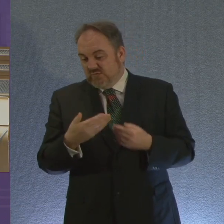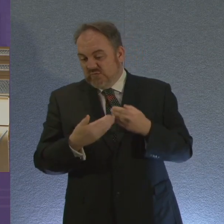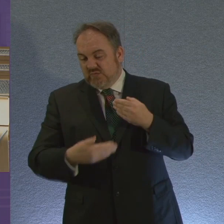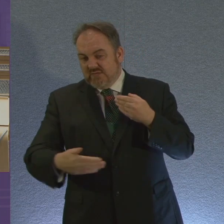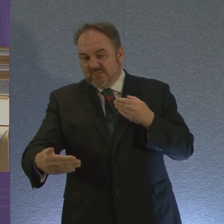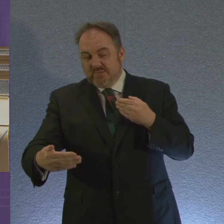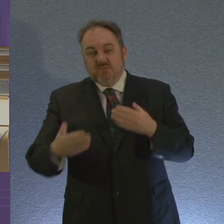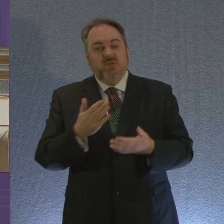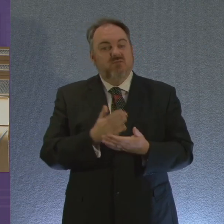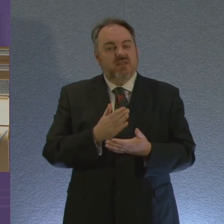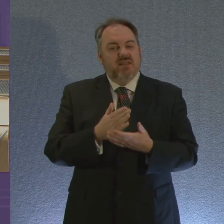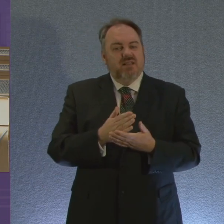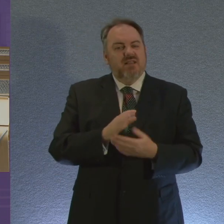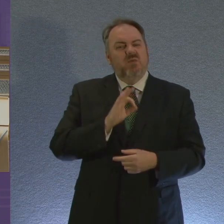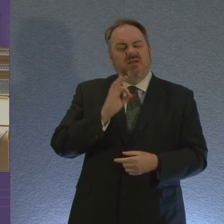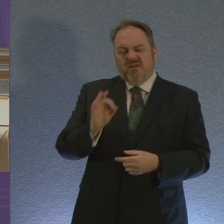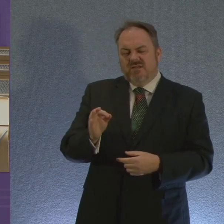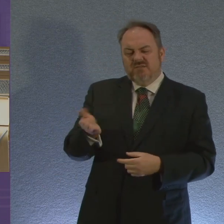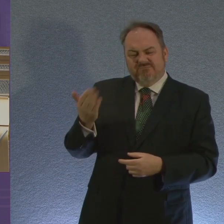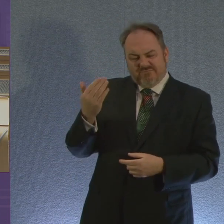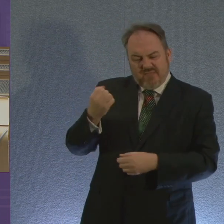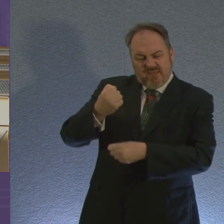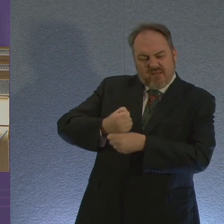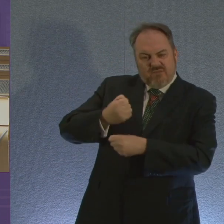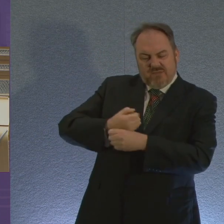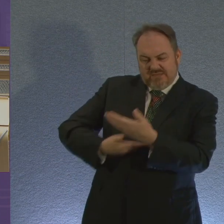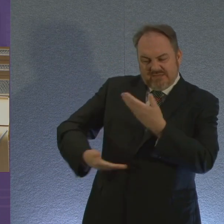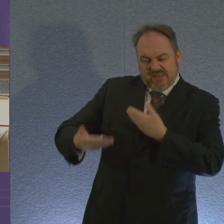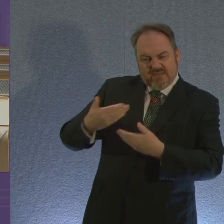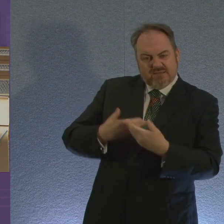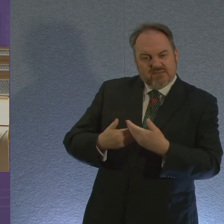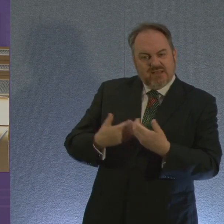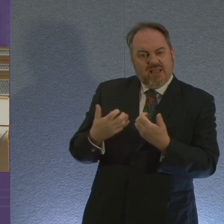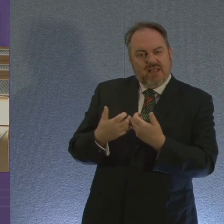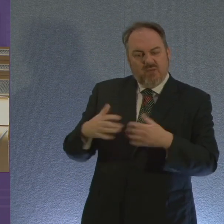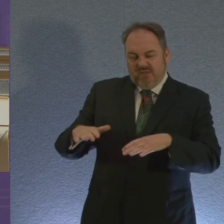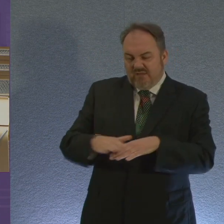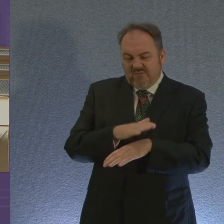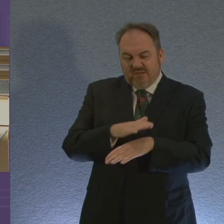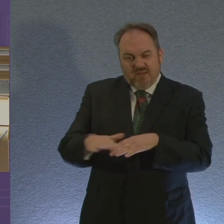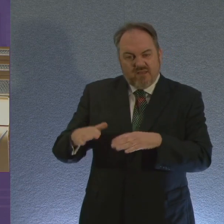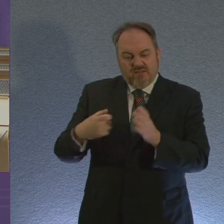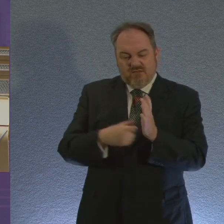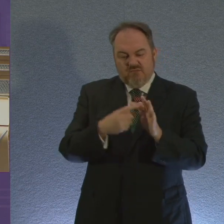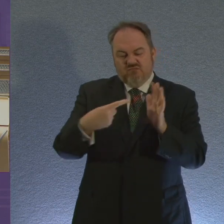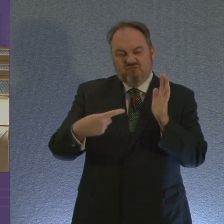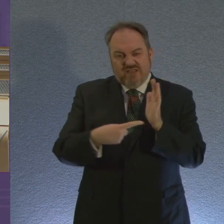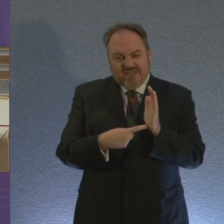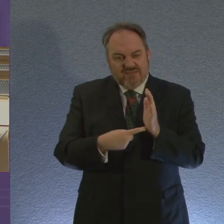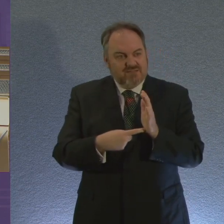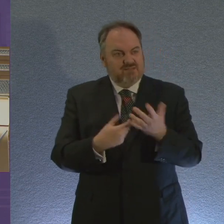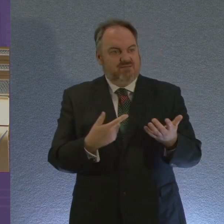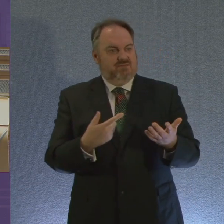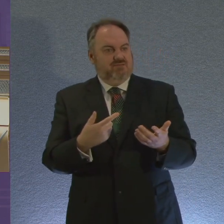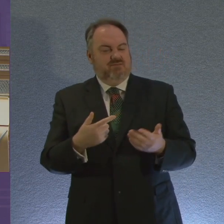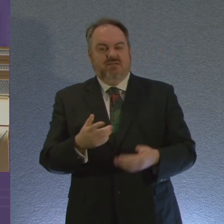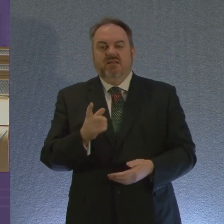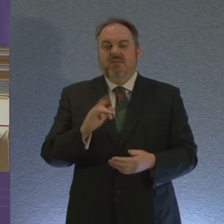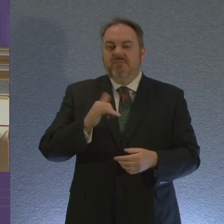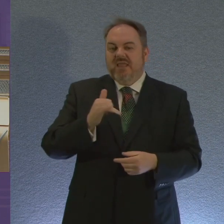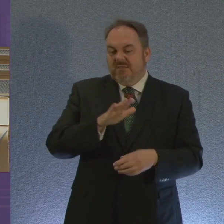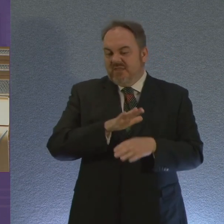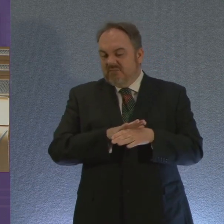like the government just to talk to us about whether a system of rent breaks as a last resort It could be considered further down the line when we have a